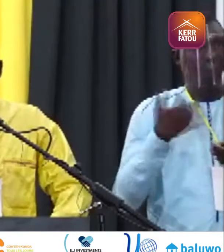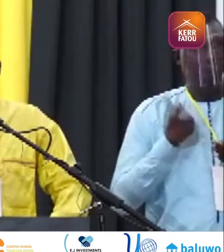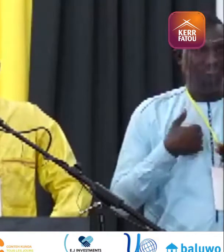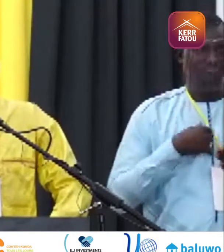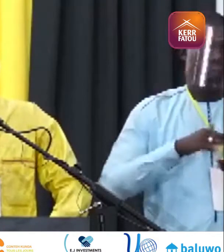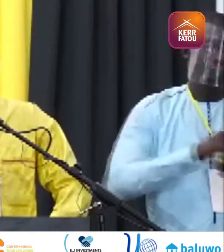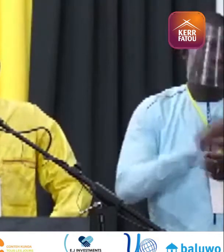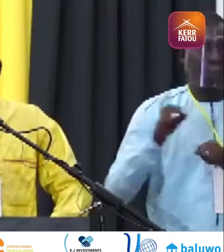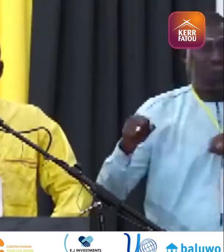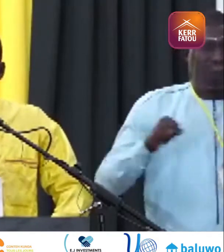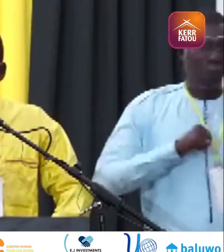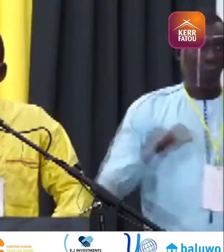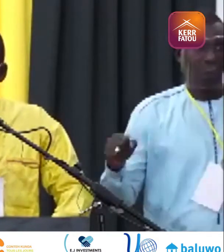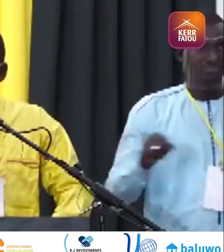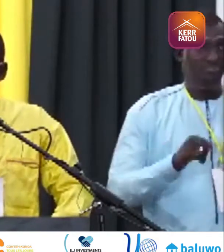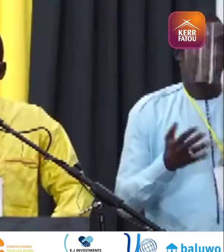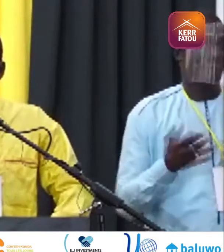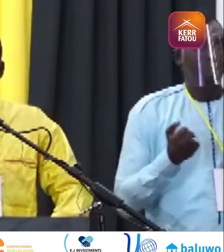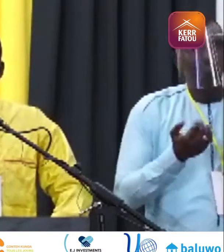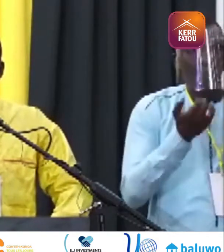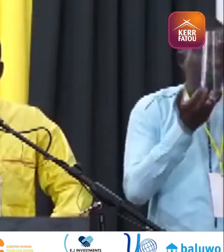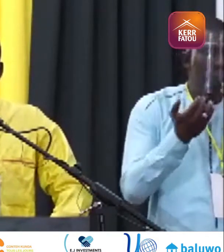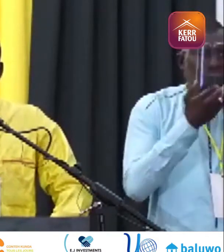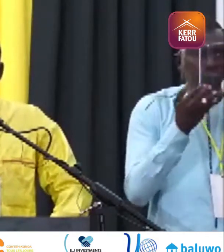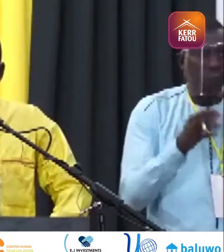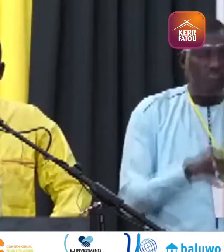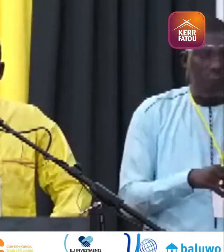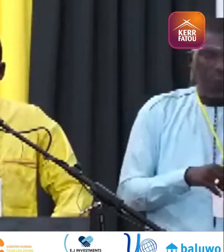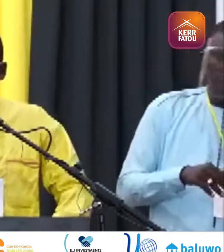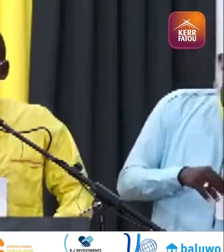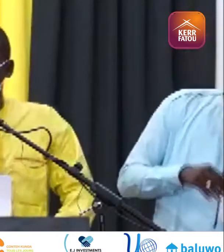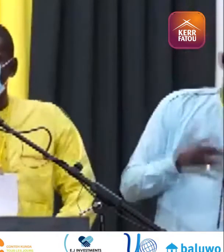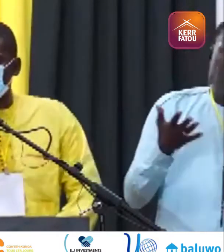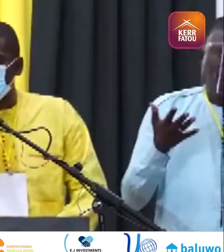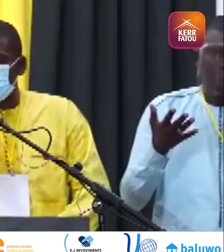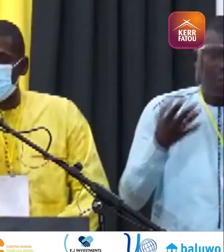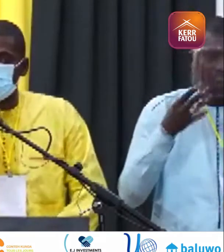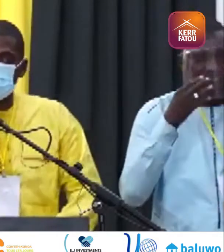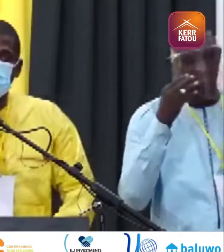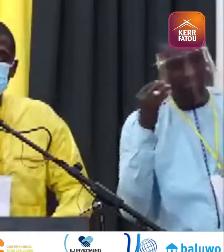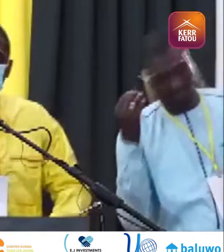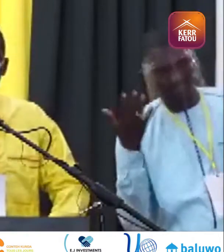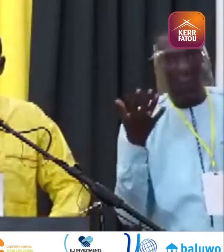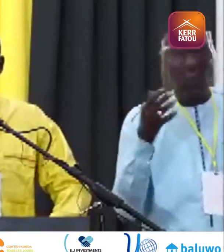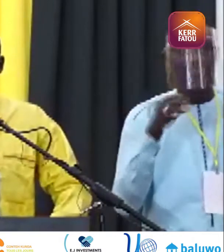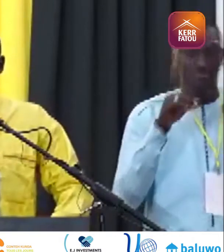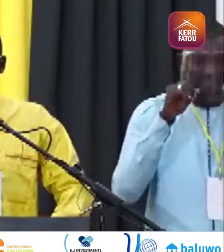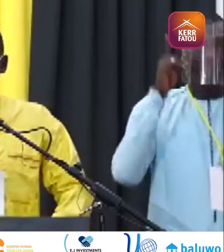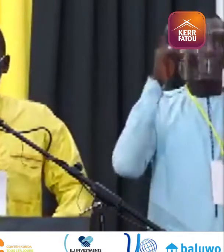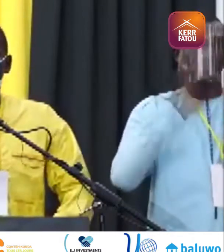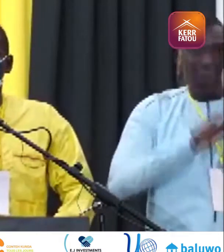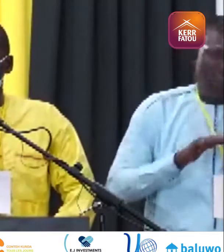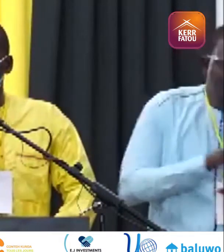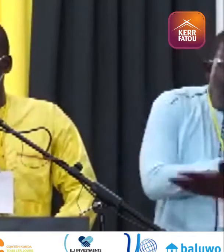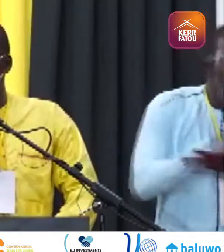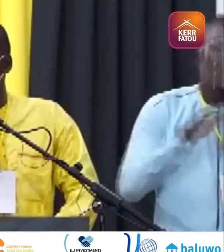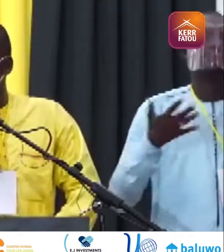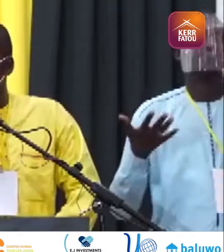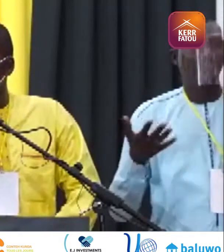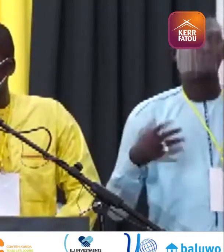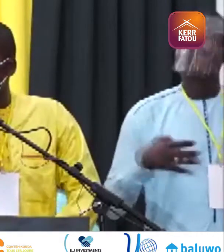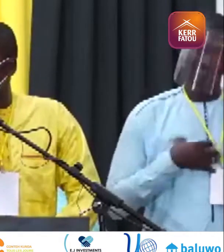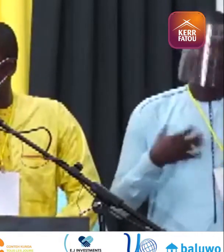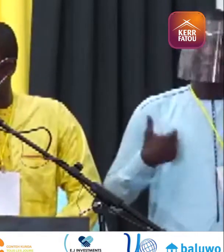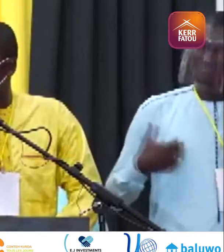molu entertain jang, ka fenke mia lonko ashe molu besa warendi, bao mfele mbota kontongala, tumando